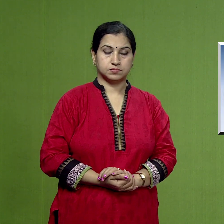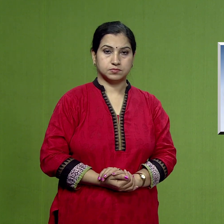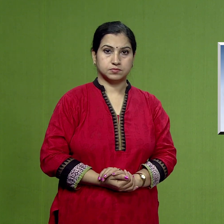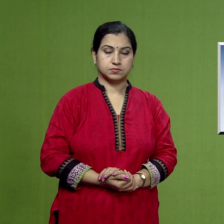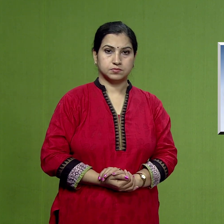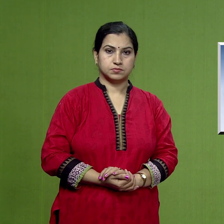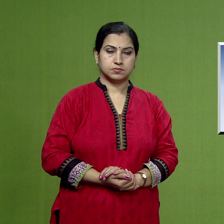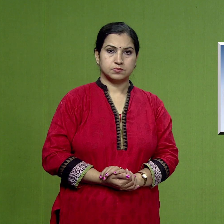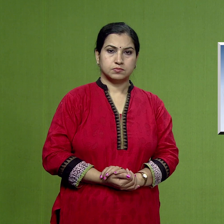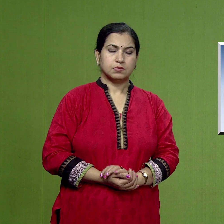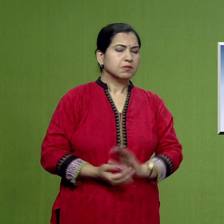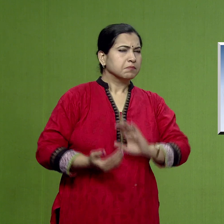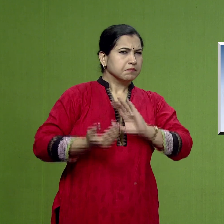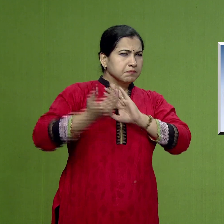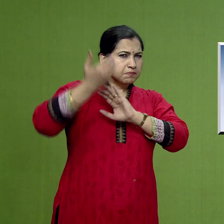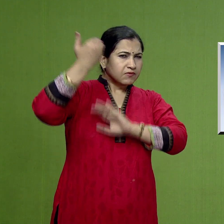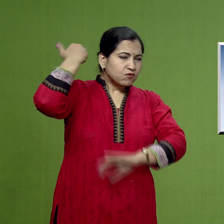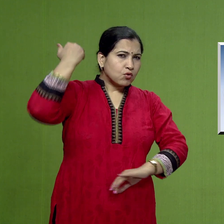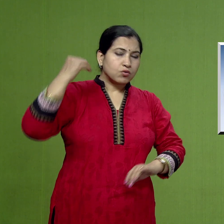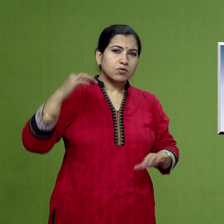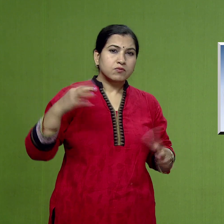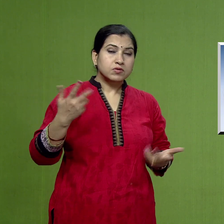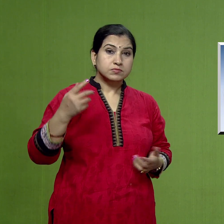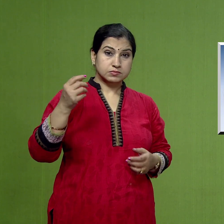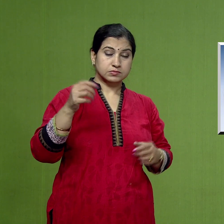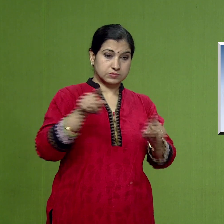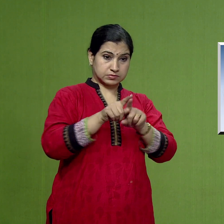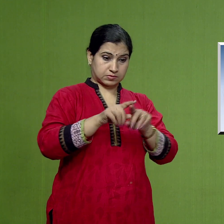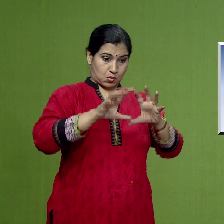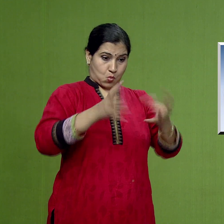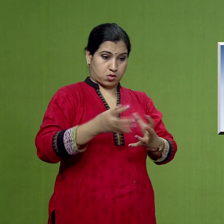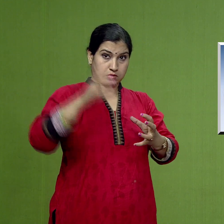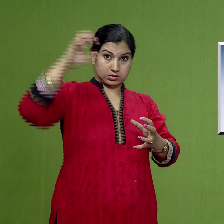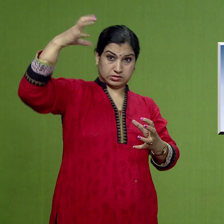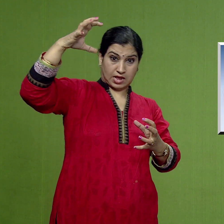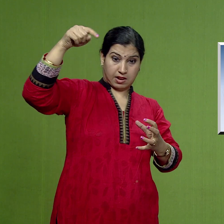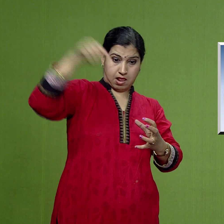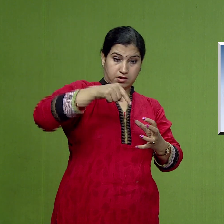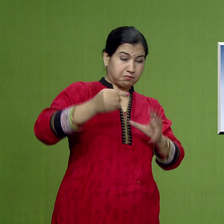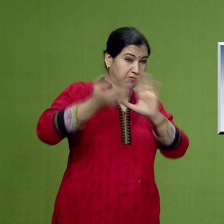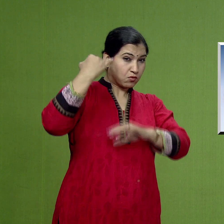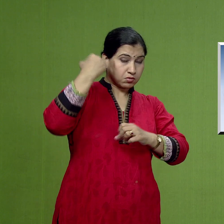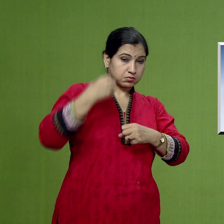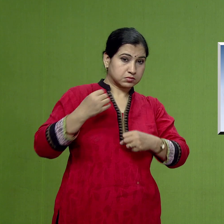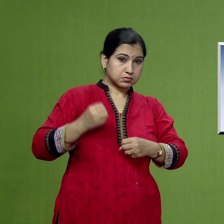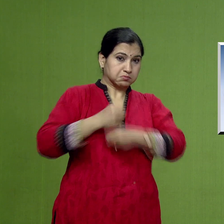During early days, when satellites were not invented, we did not have